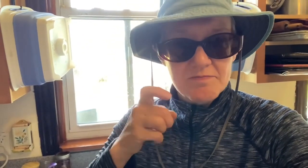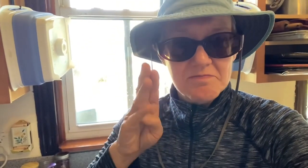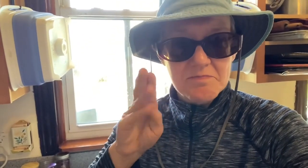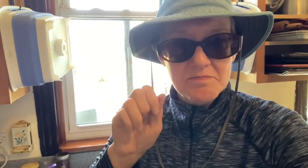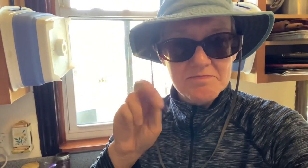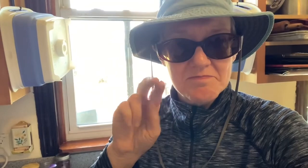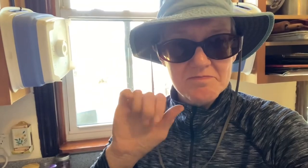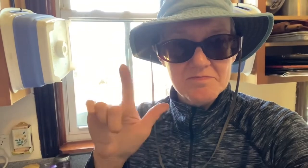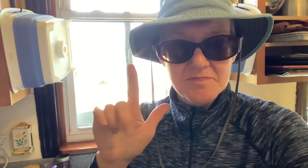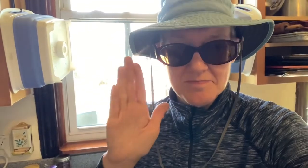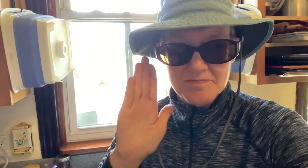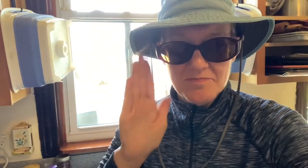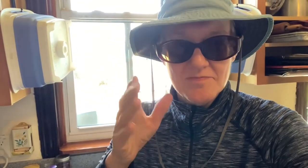barrels.